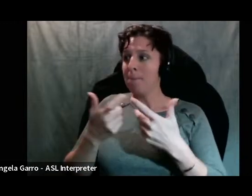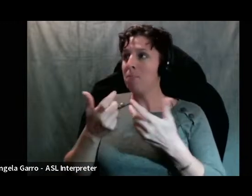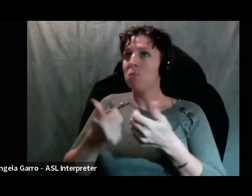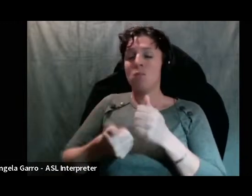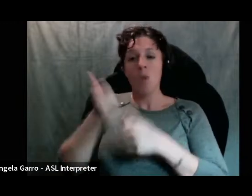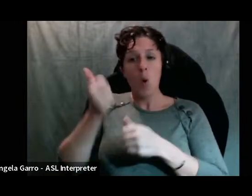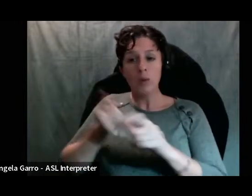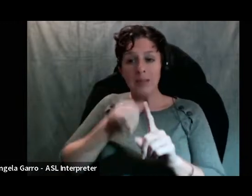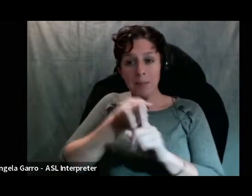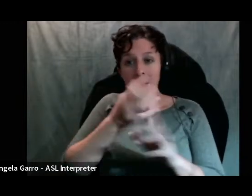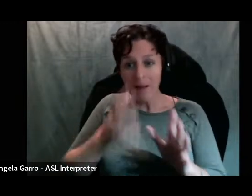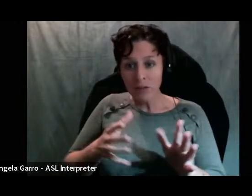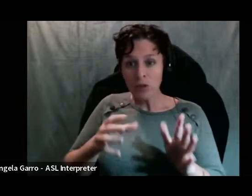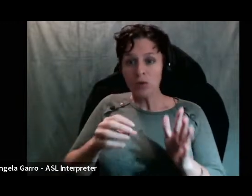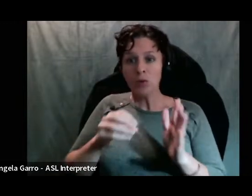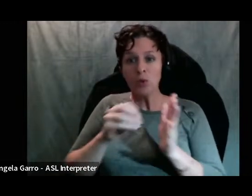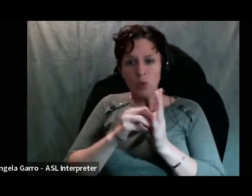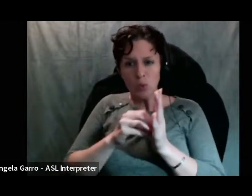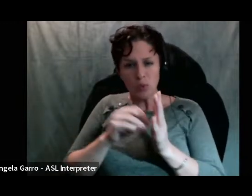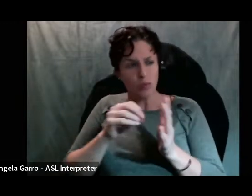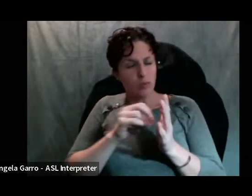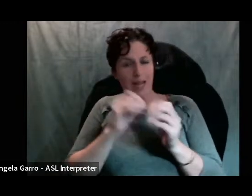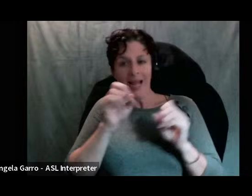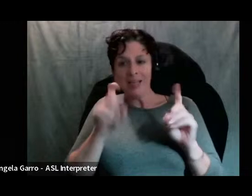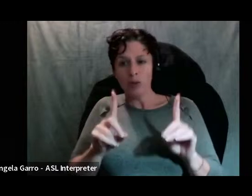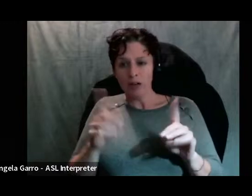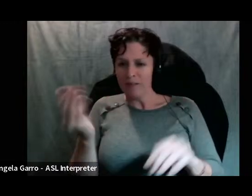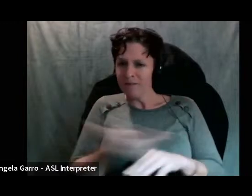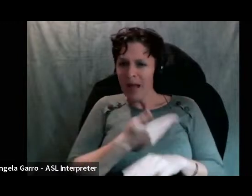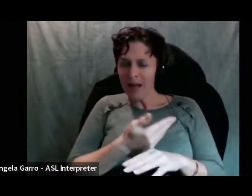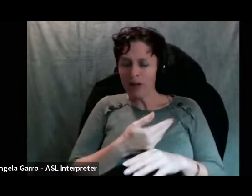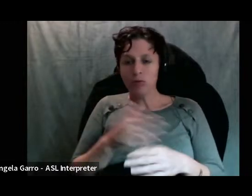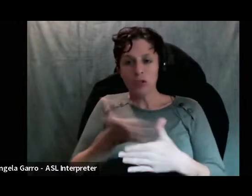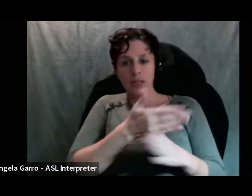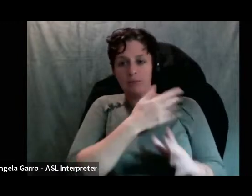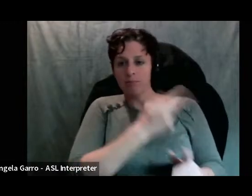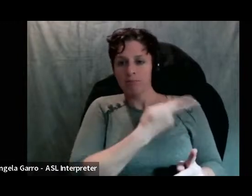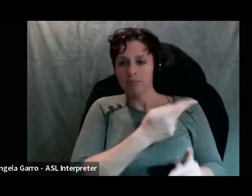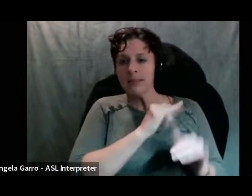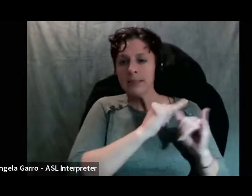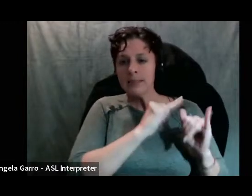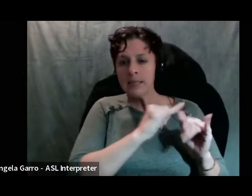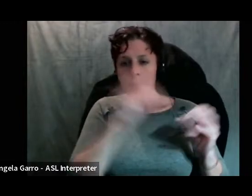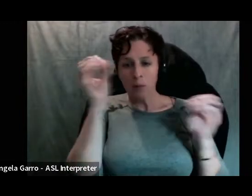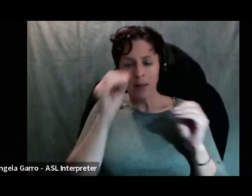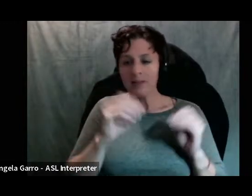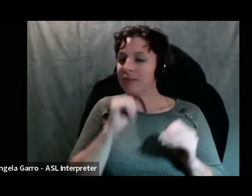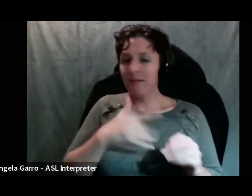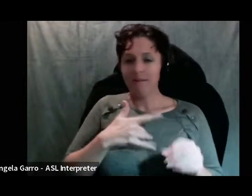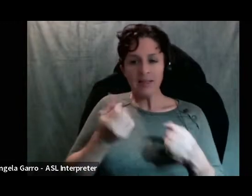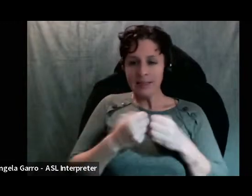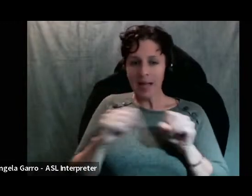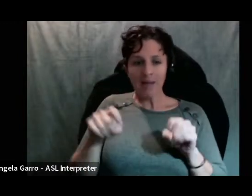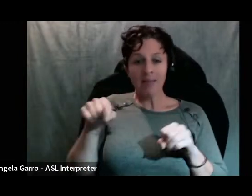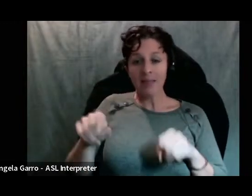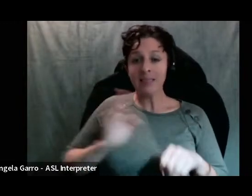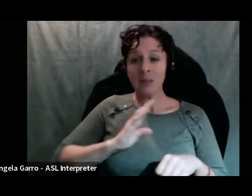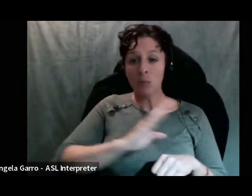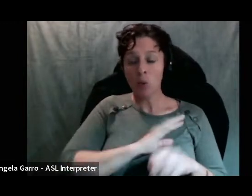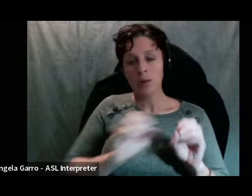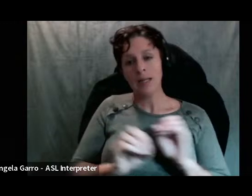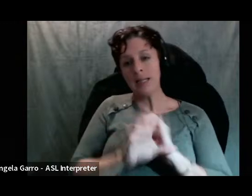and mentors being fired for sharing opinions that I also hold. It does not feel safe that this board is